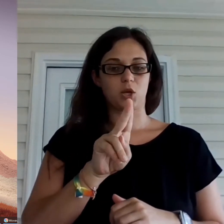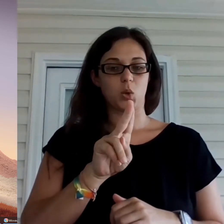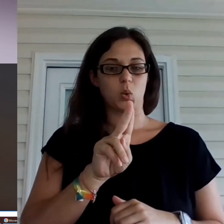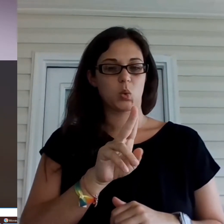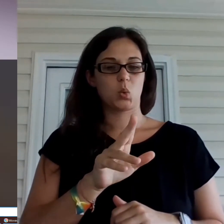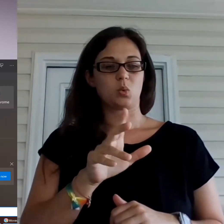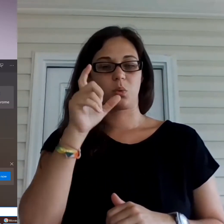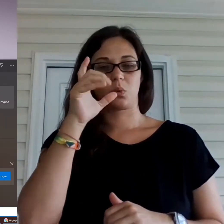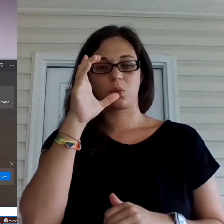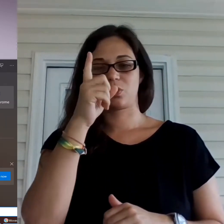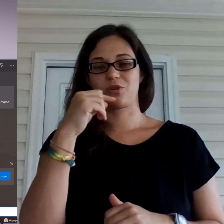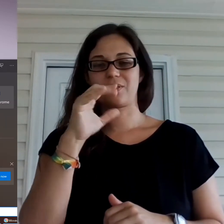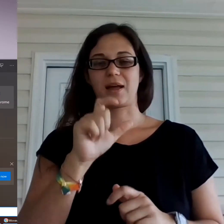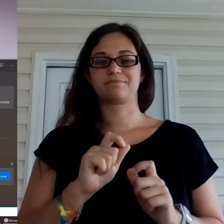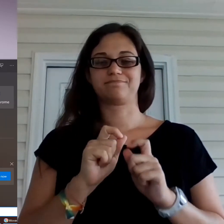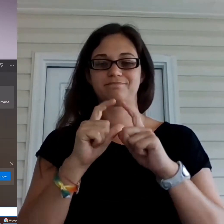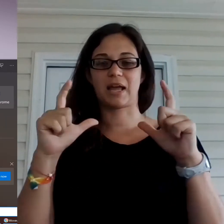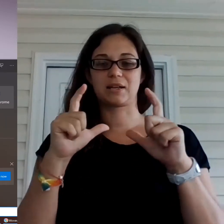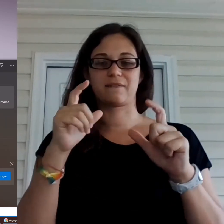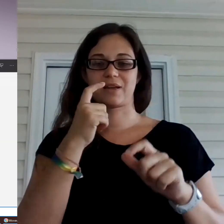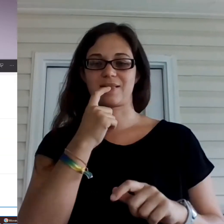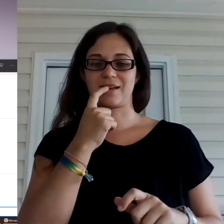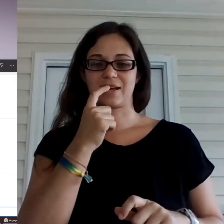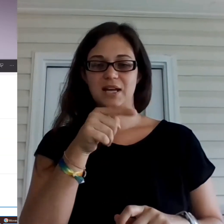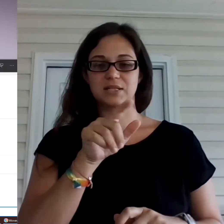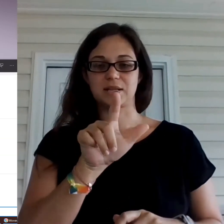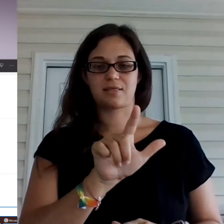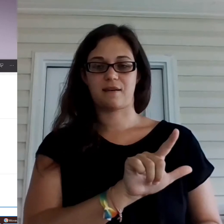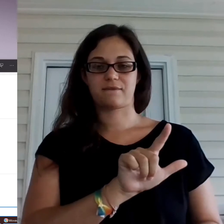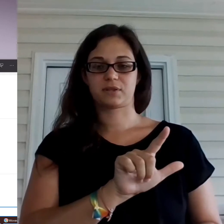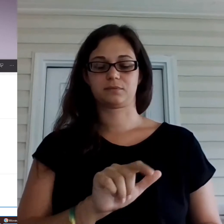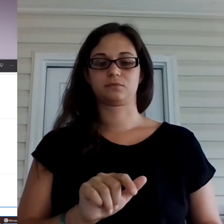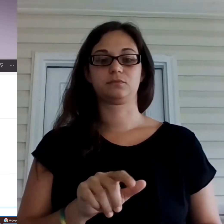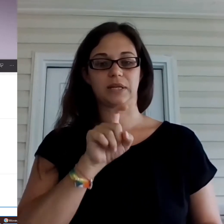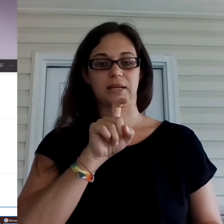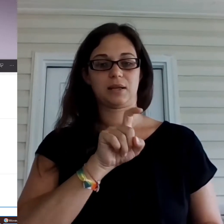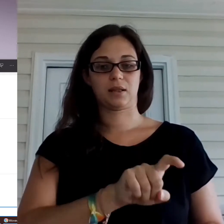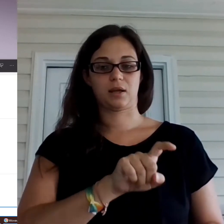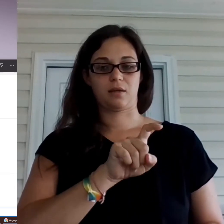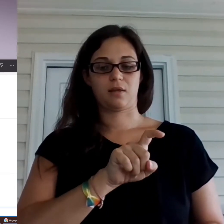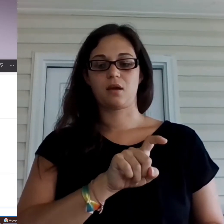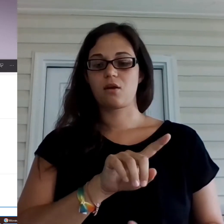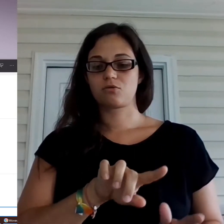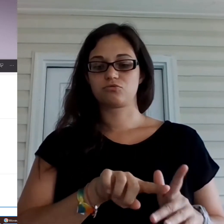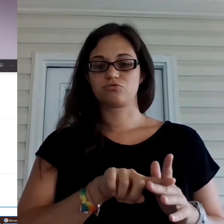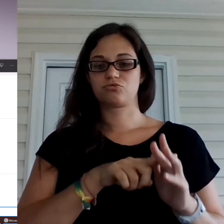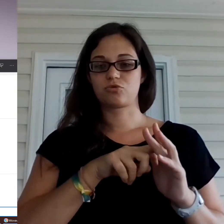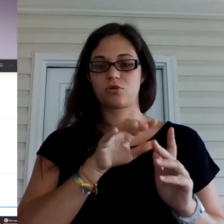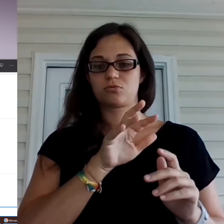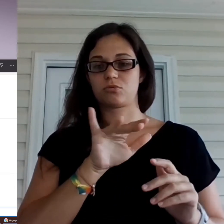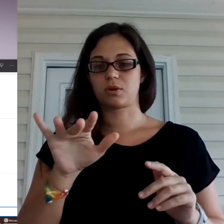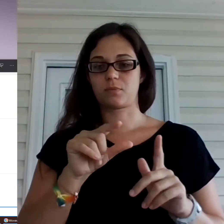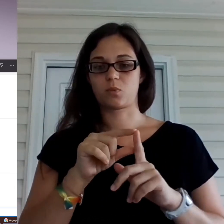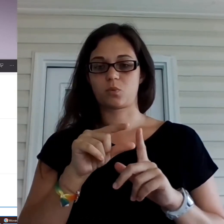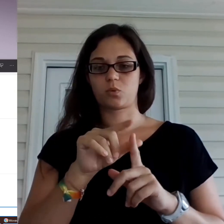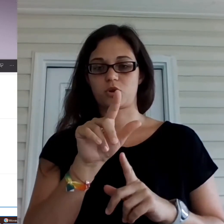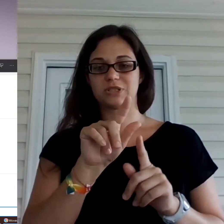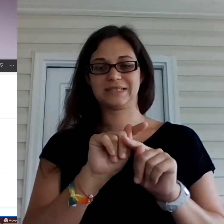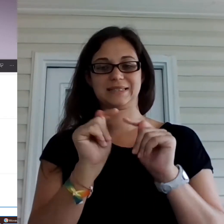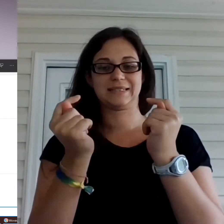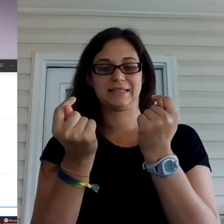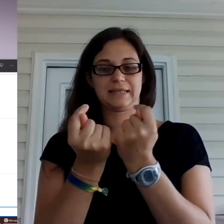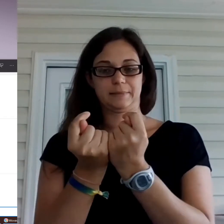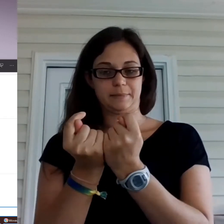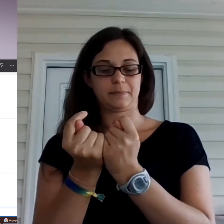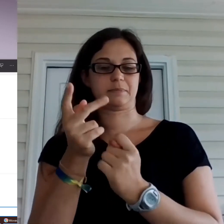if you click there and you start typing the word Teams, you can see I only typed TE and already